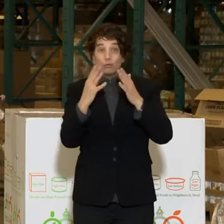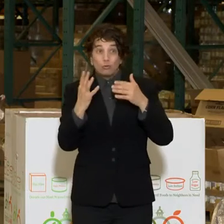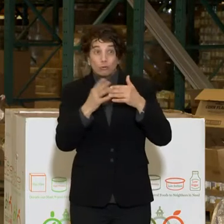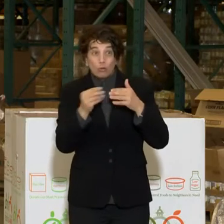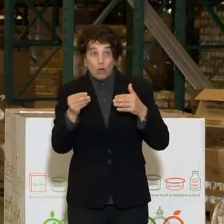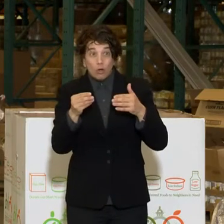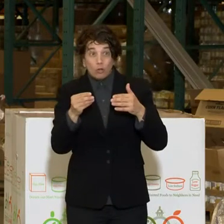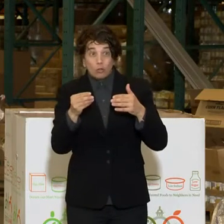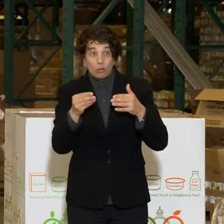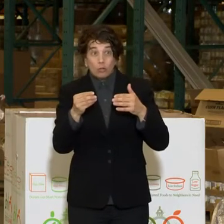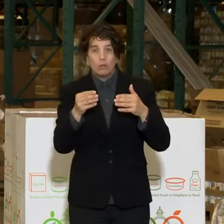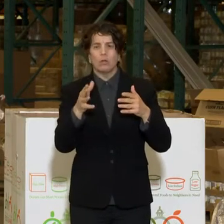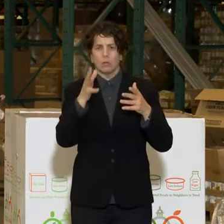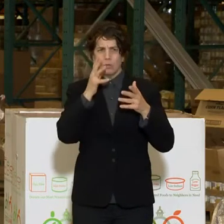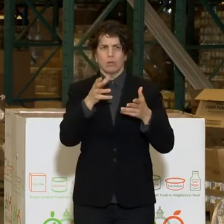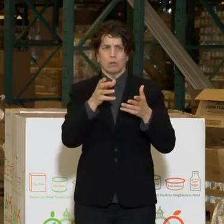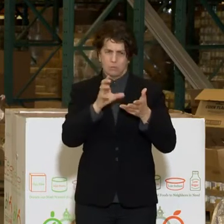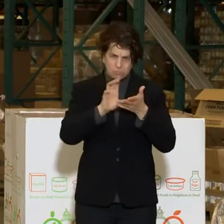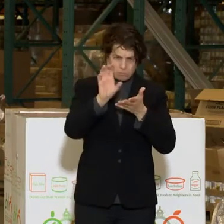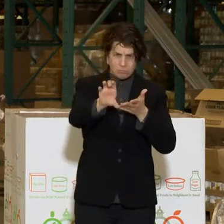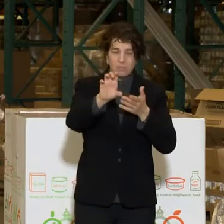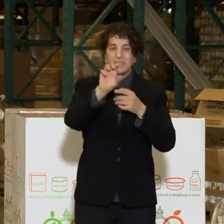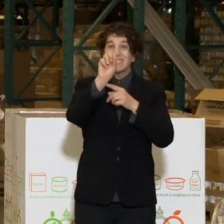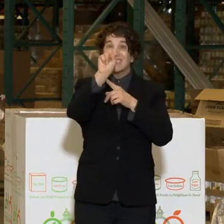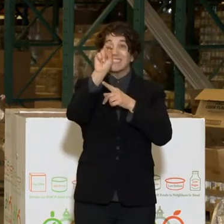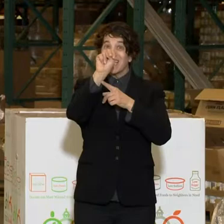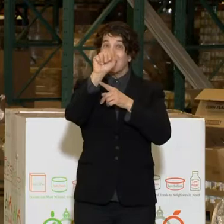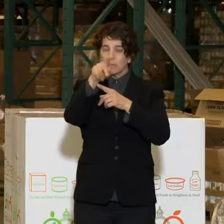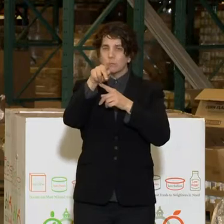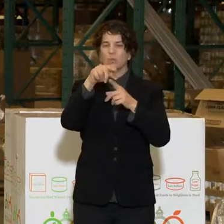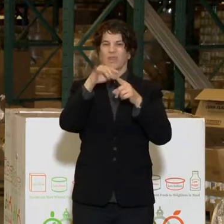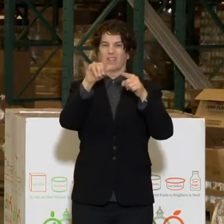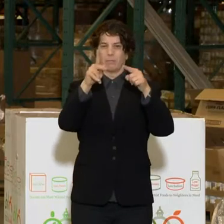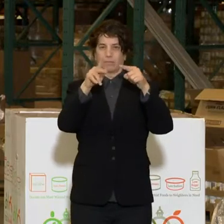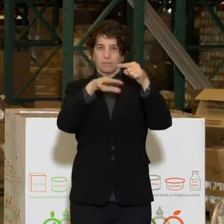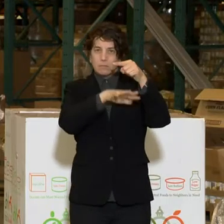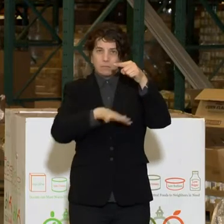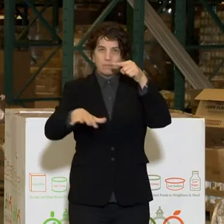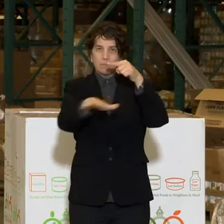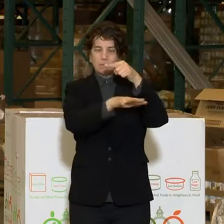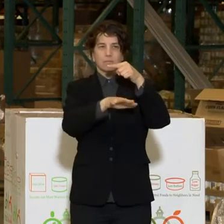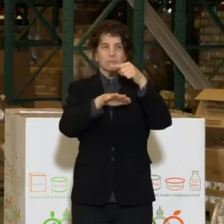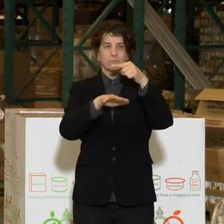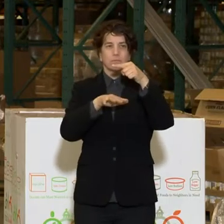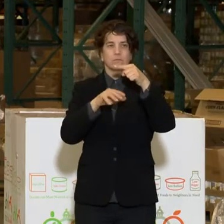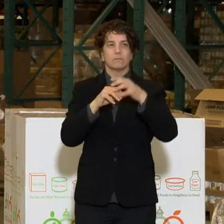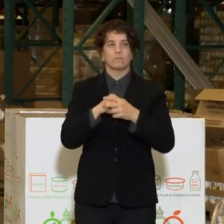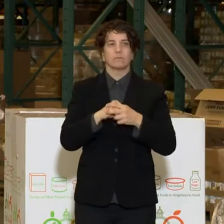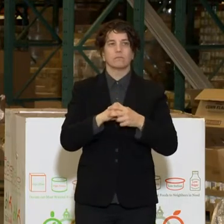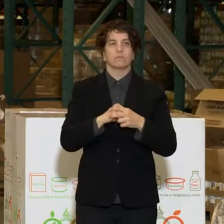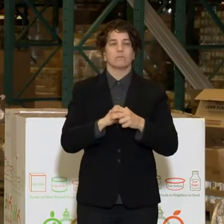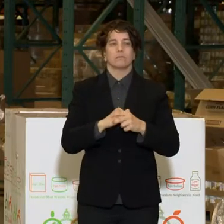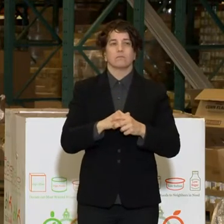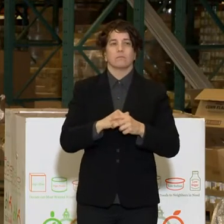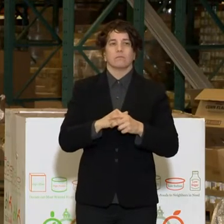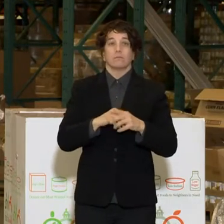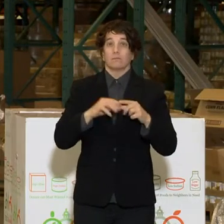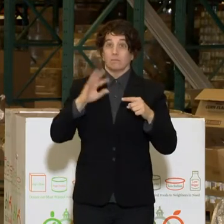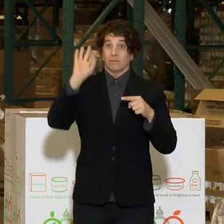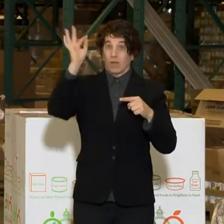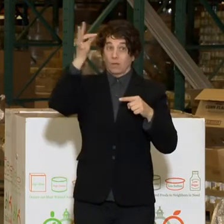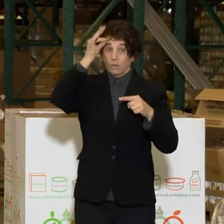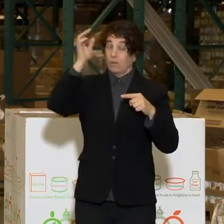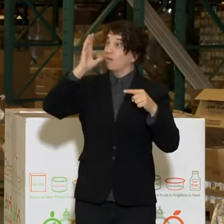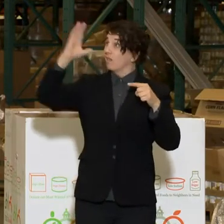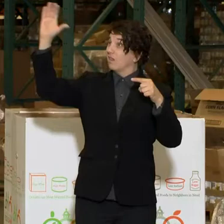families because we're not certain when the federal funds will continue to flow for them.